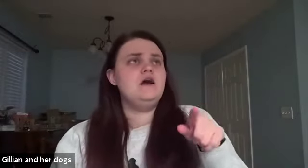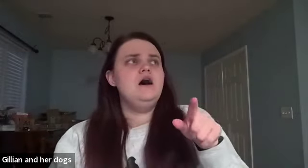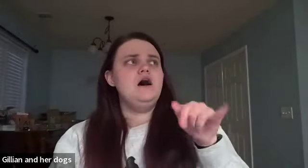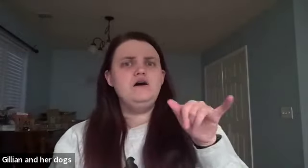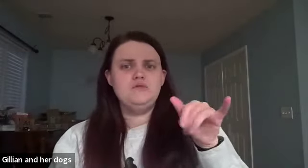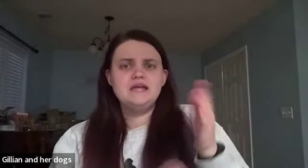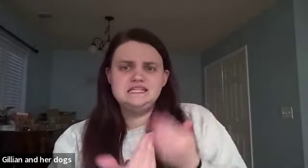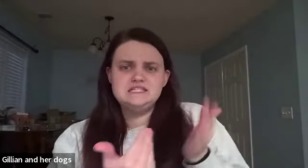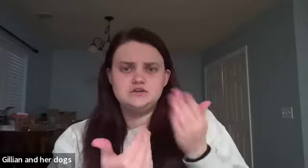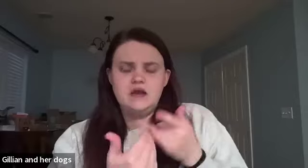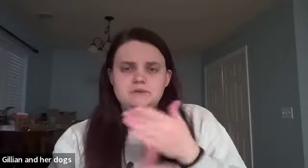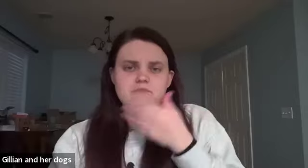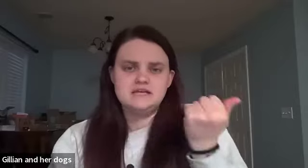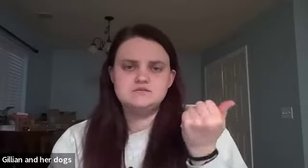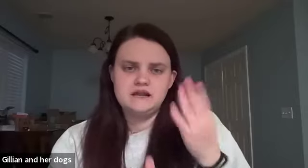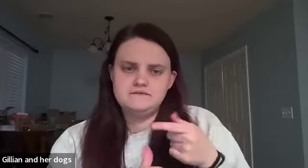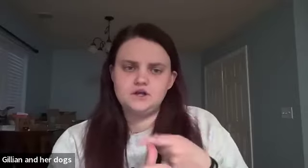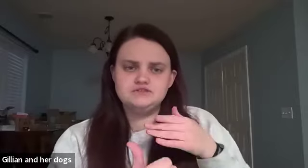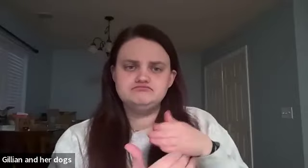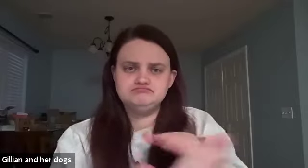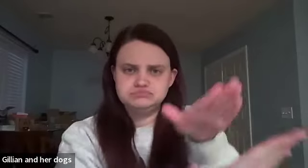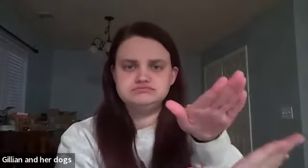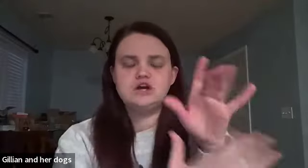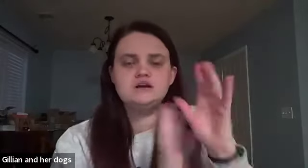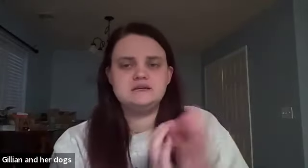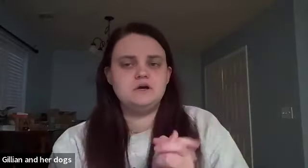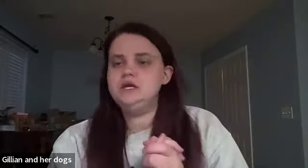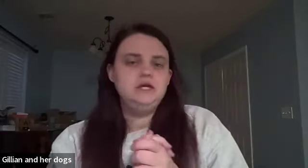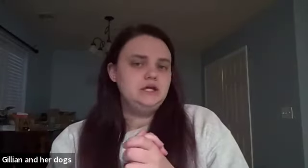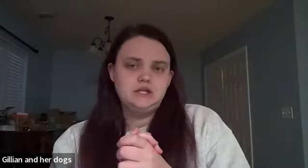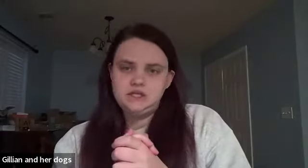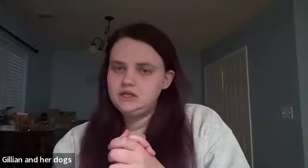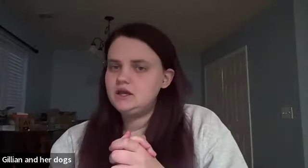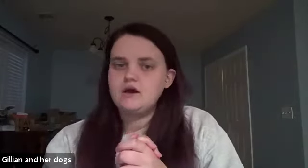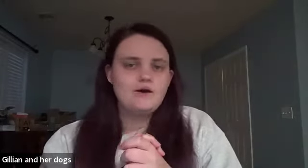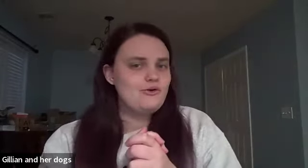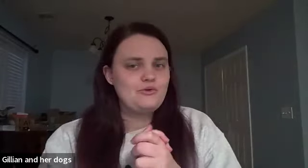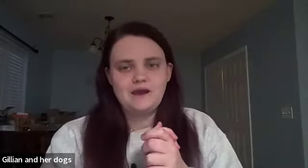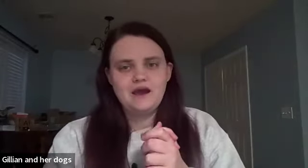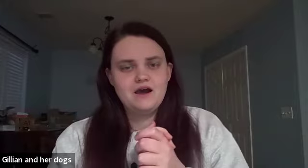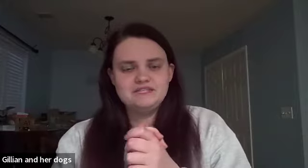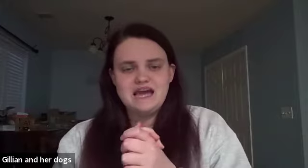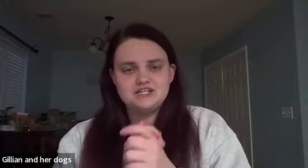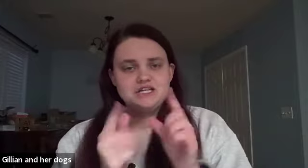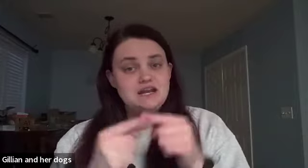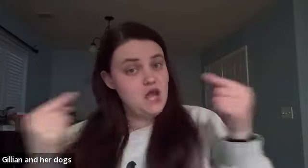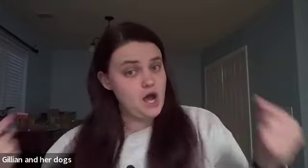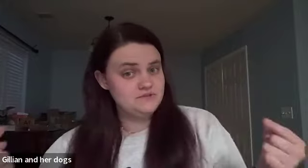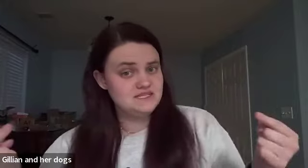like, oh, that's easier. That would be the best way to first talk to someone. No, actually kind of the